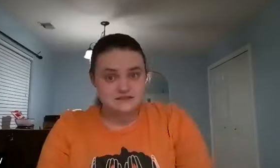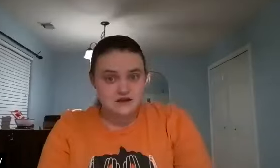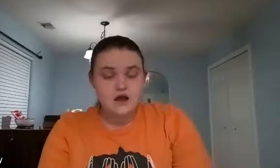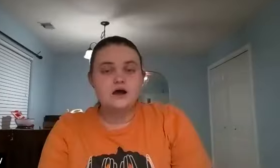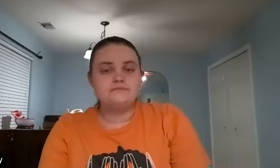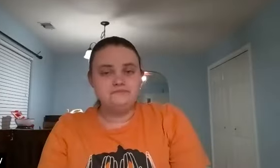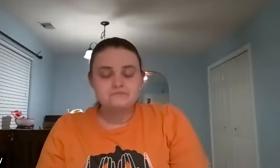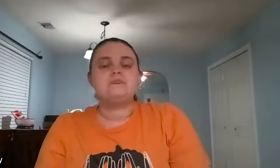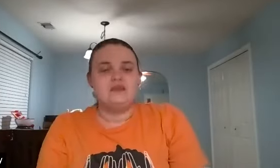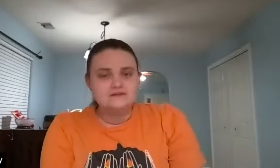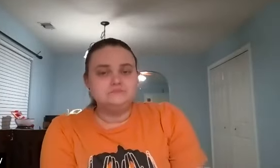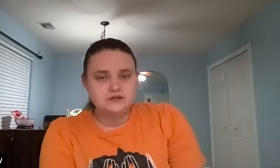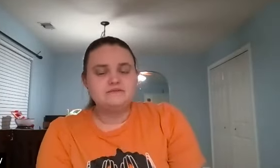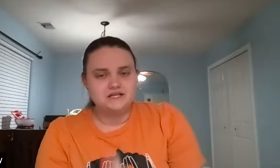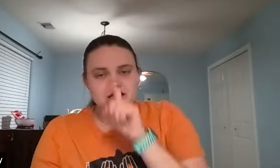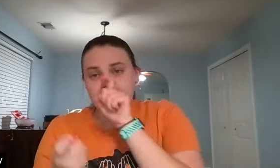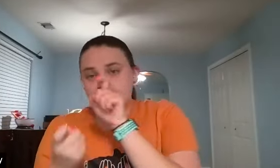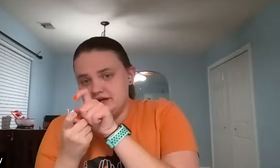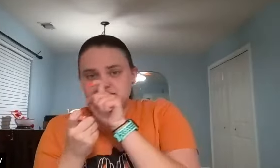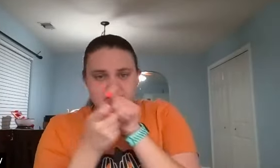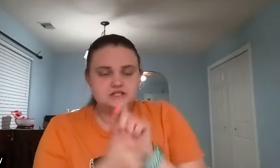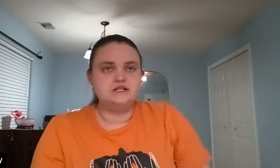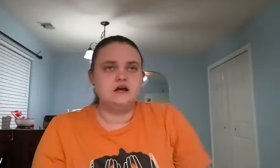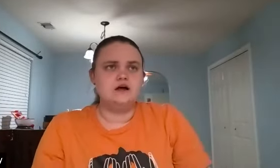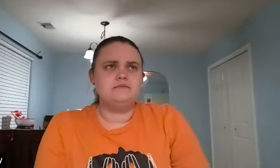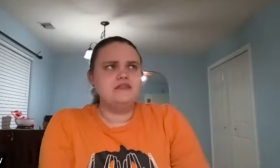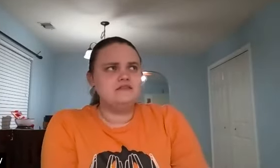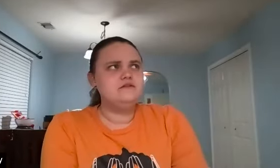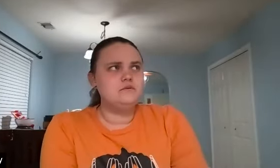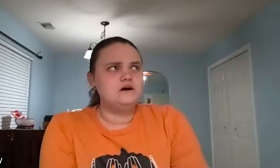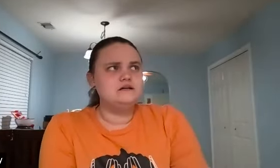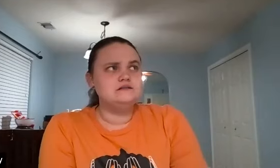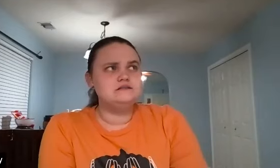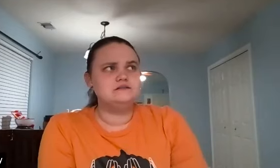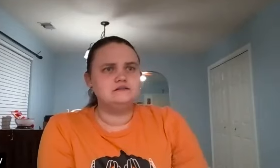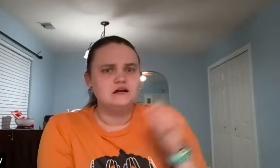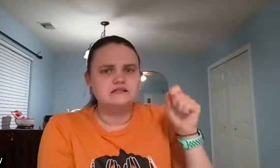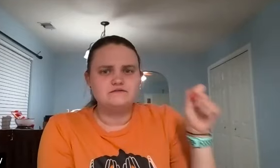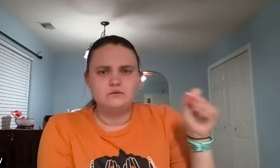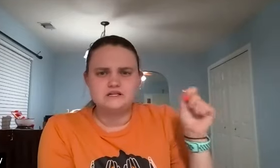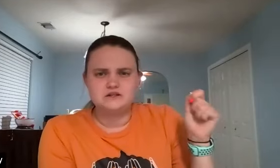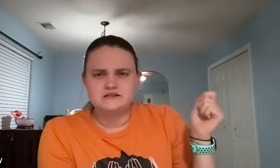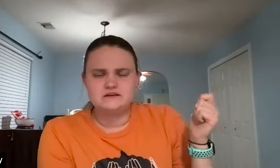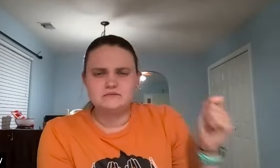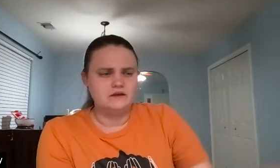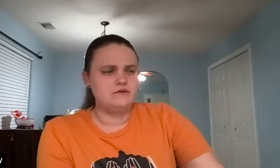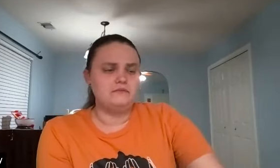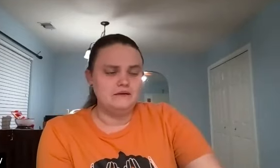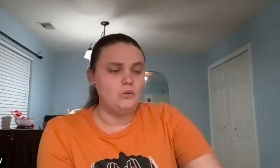Yes. Pretty much, yeah. Witch, wizard. I think there was a sign for wizard at some point. There it was